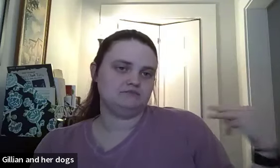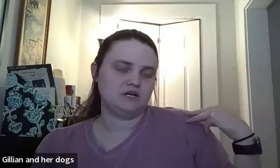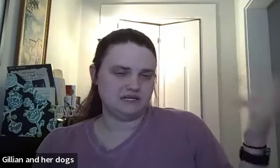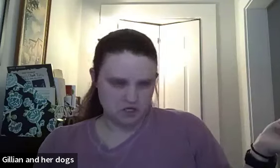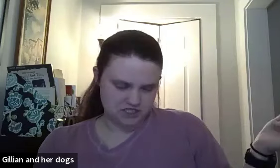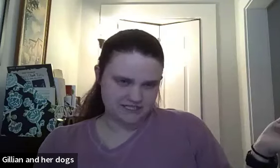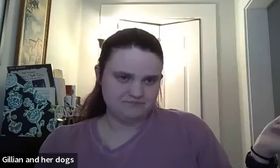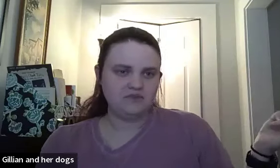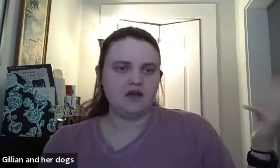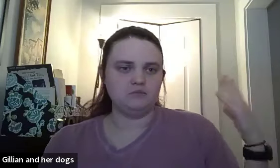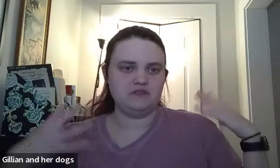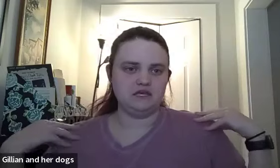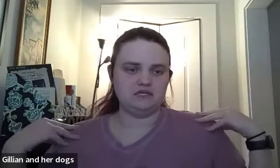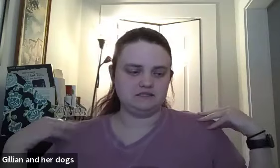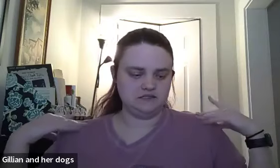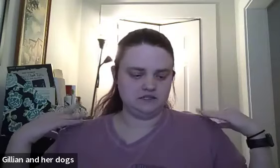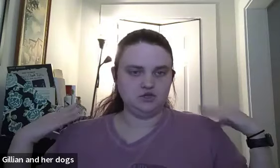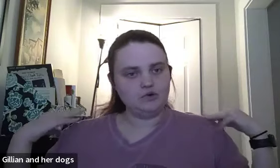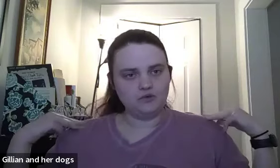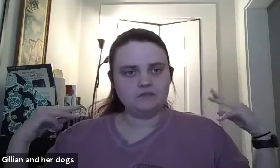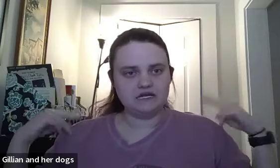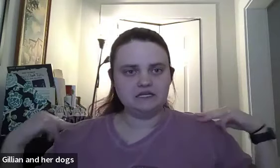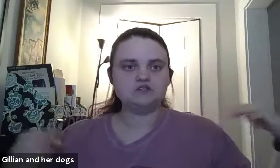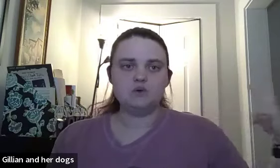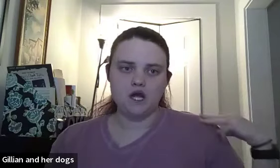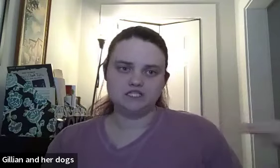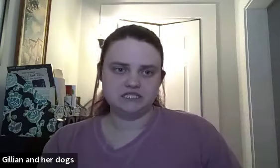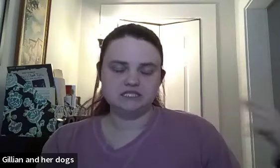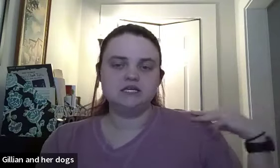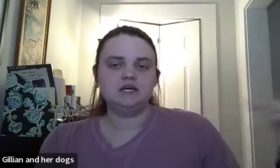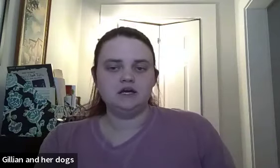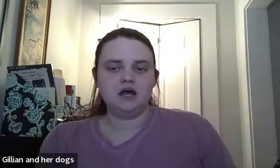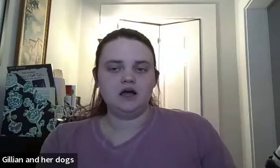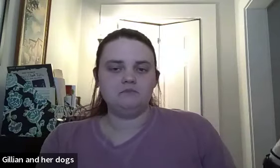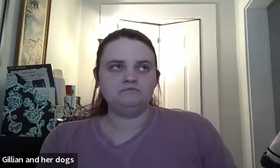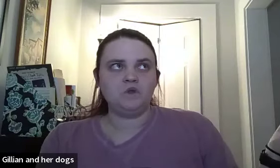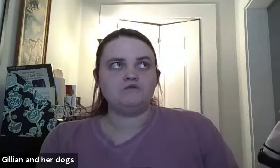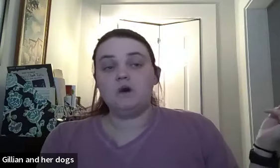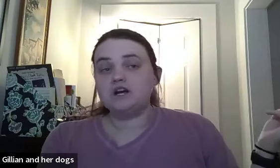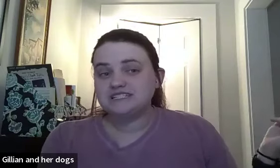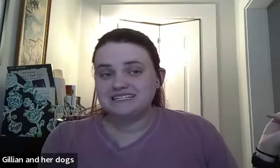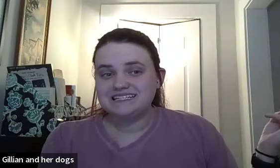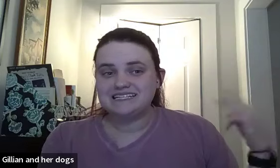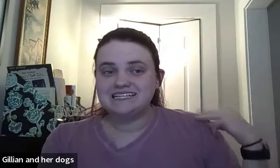President Washington with his uniform kind of deal. So Washington. For Washington,